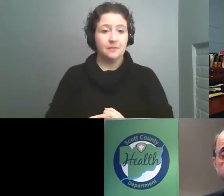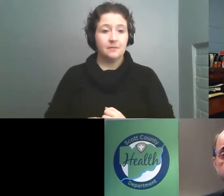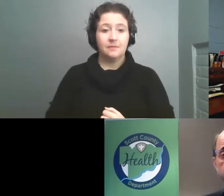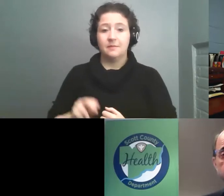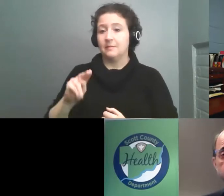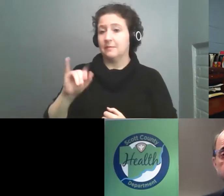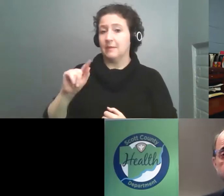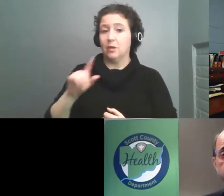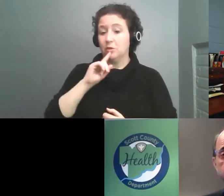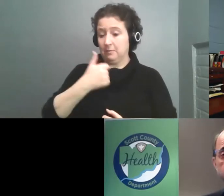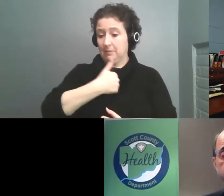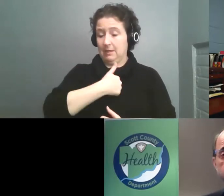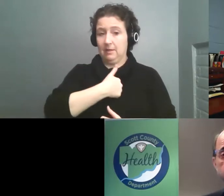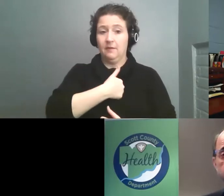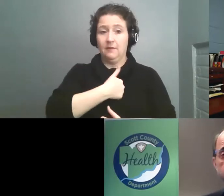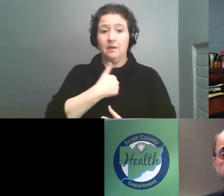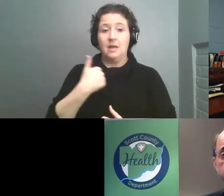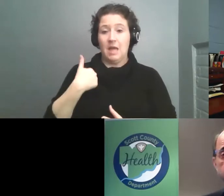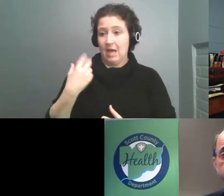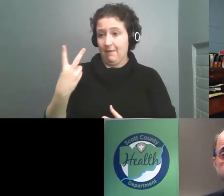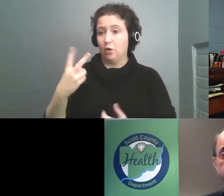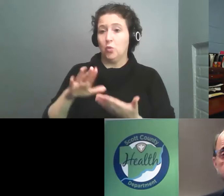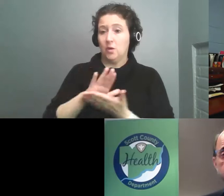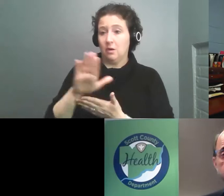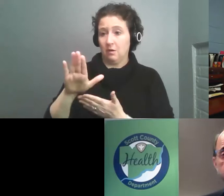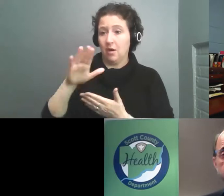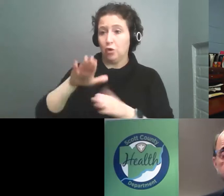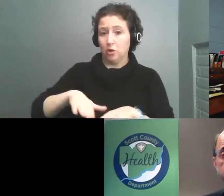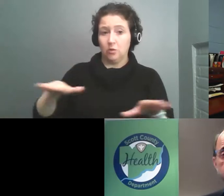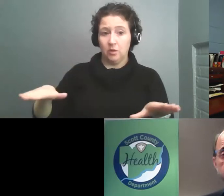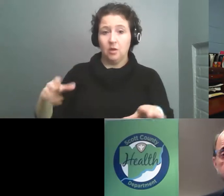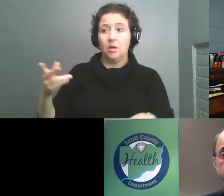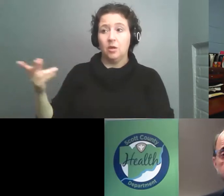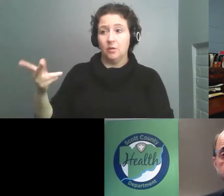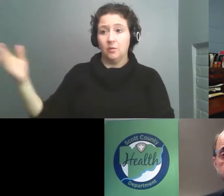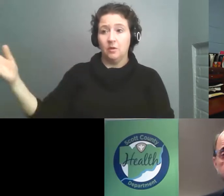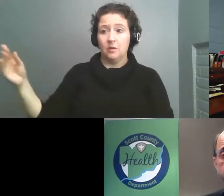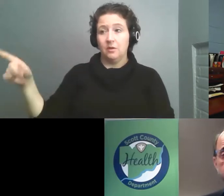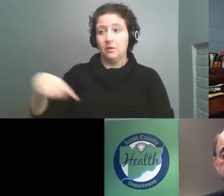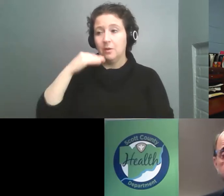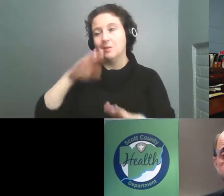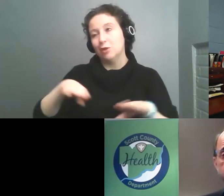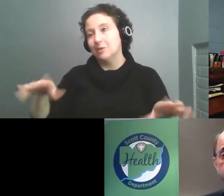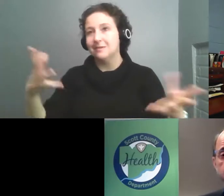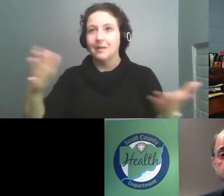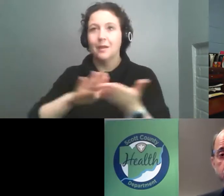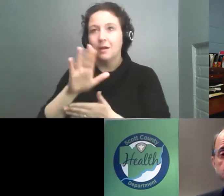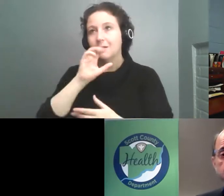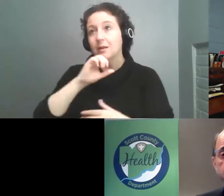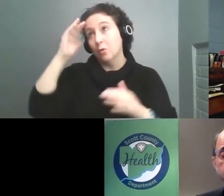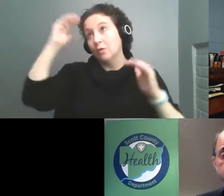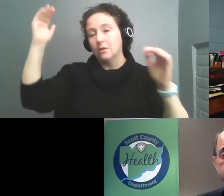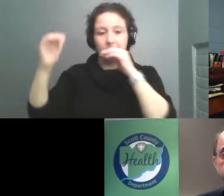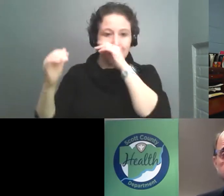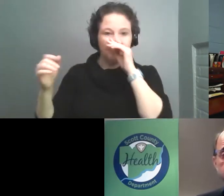Sure. For myself, I have 2 college-age children, so they will be home. I guess they're not children, they're adults. They will be home,